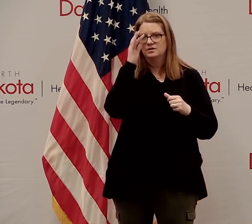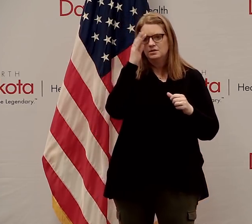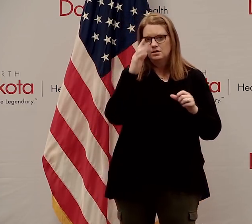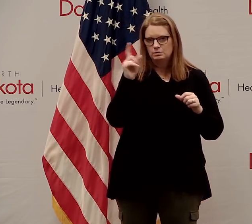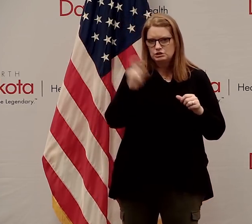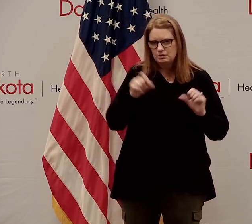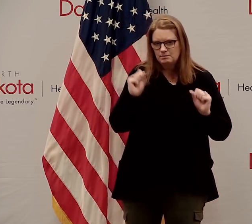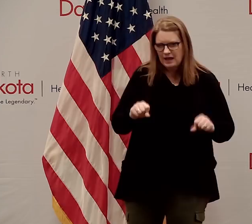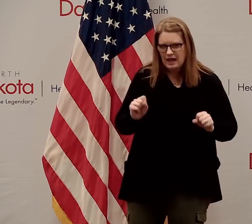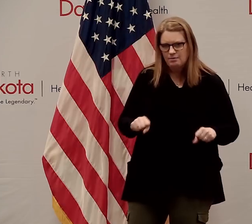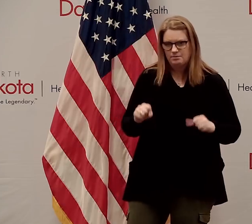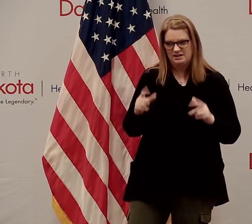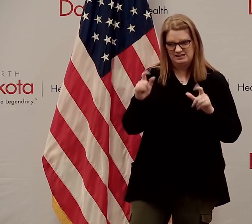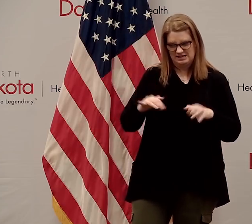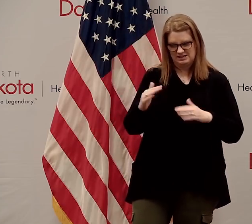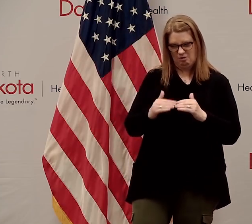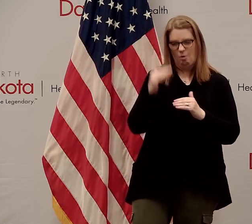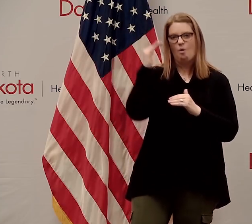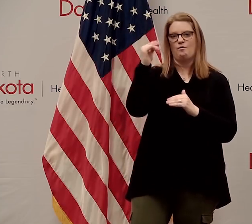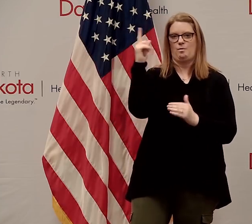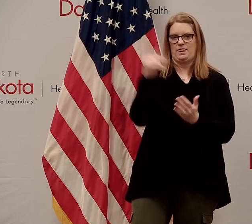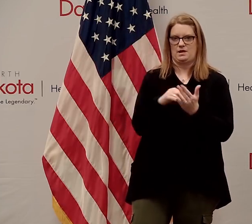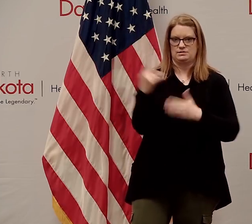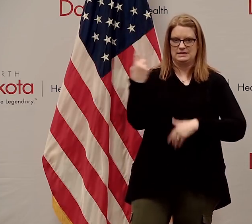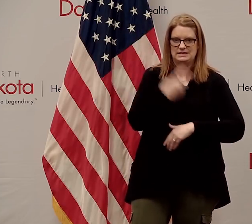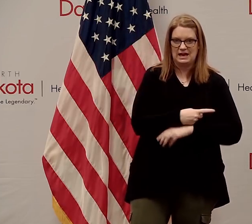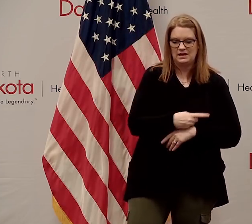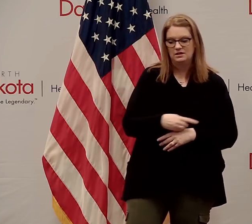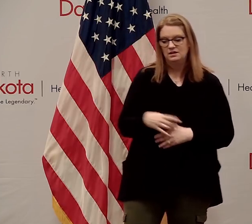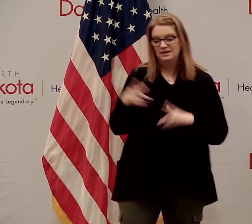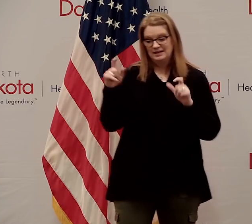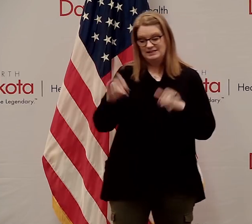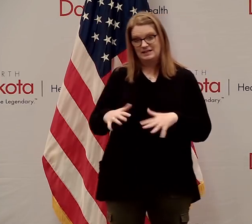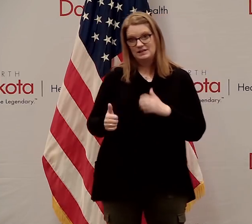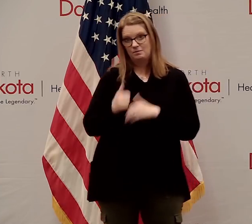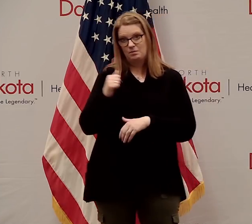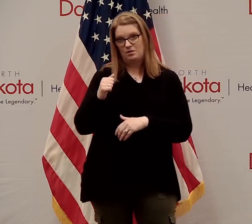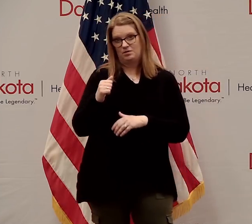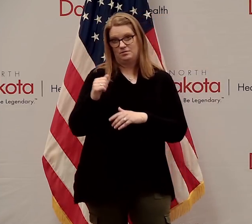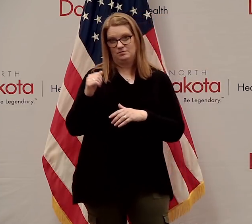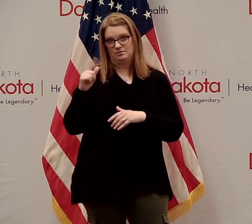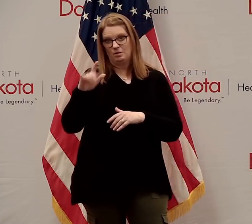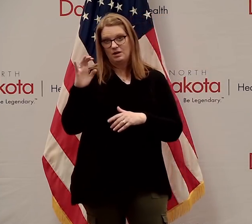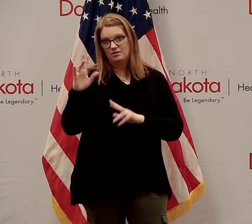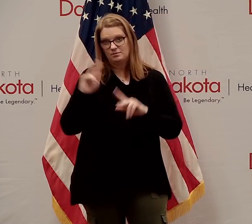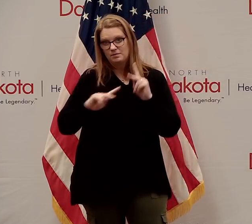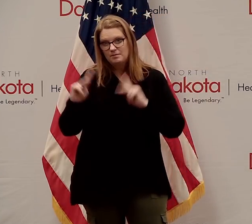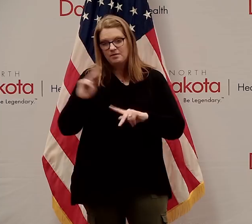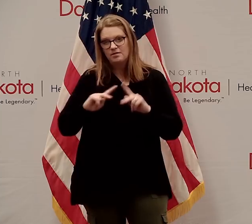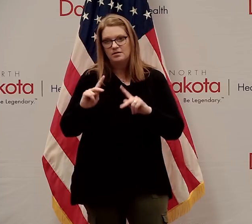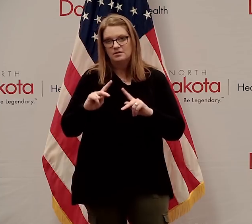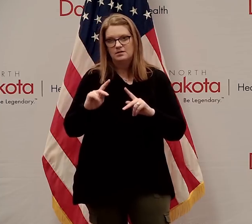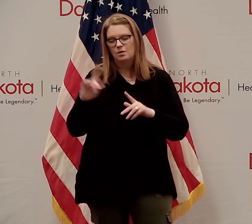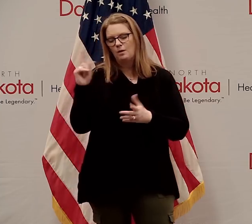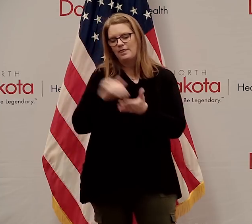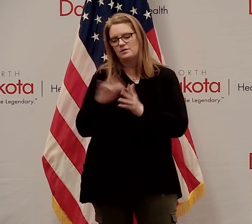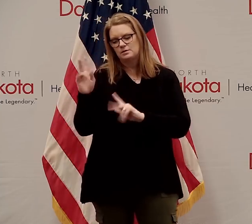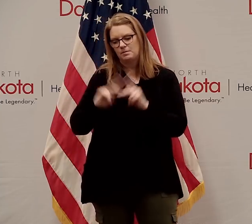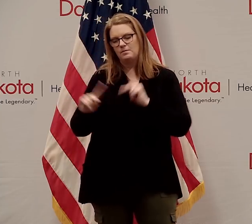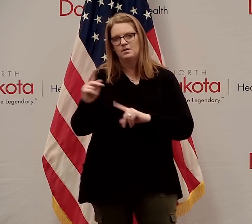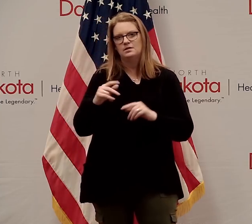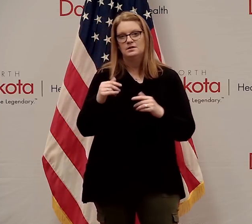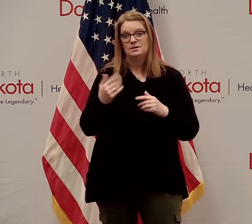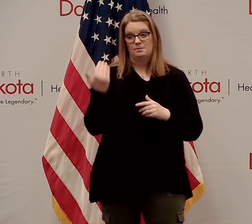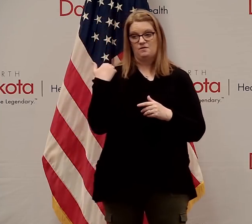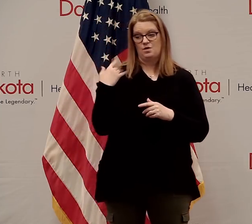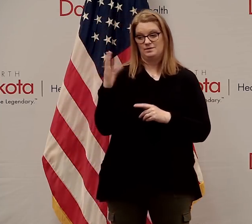should absolutely positively be there. I mean, on our testing per capita, we were always at number 9. We've dropped to number 11 on that, and so that's